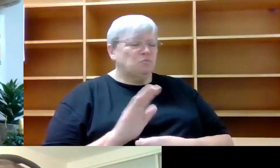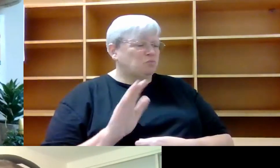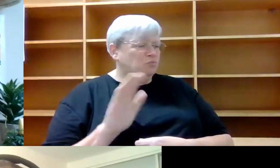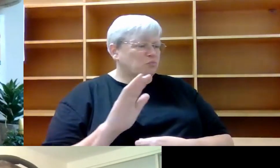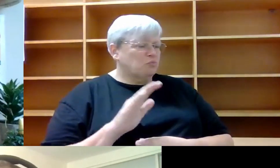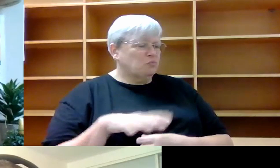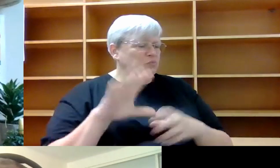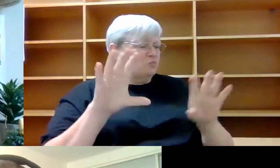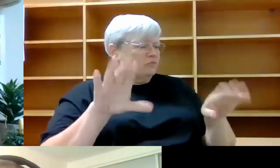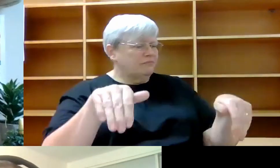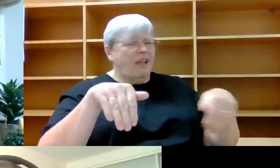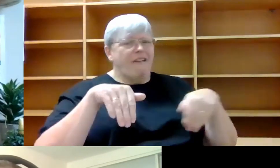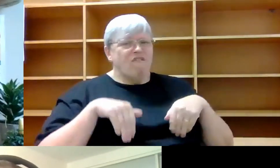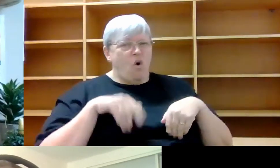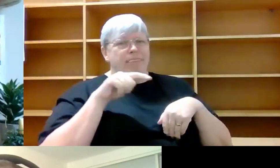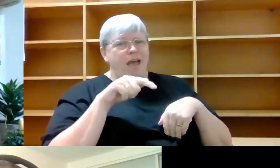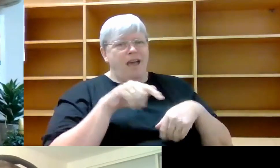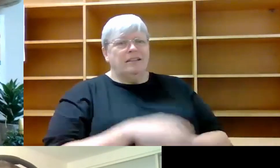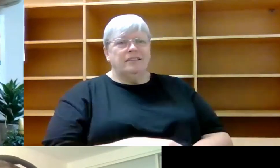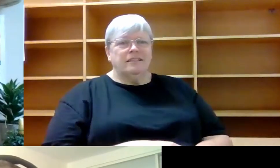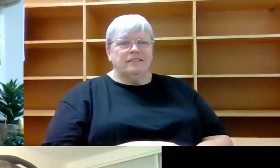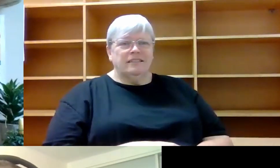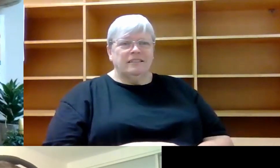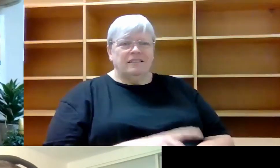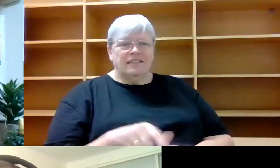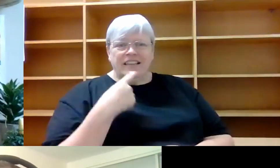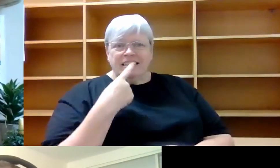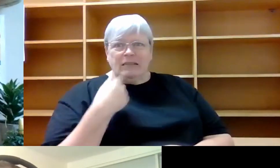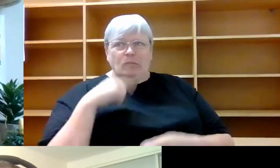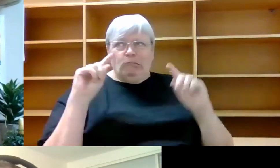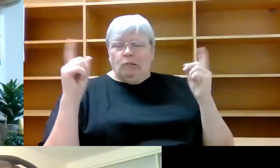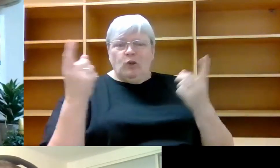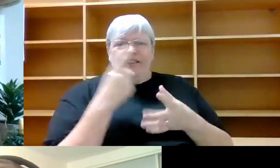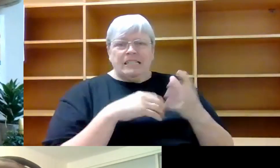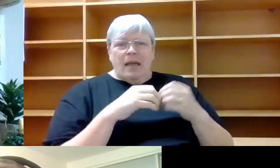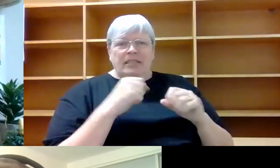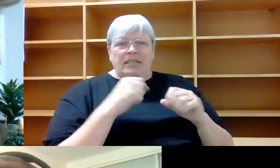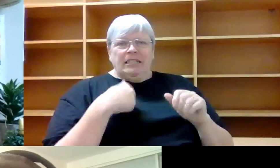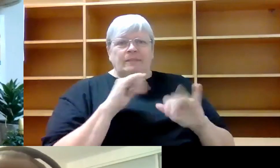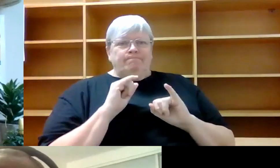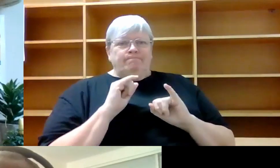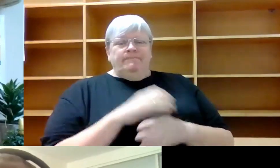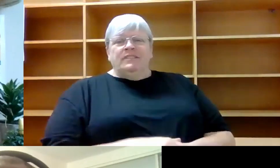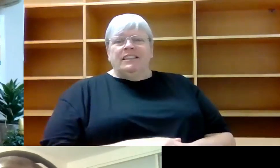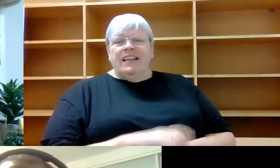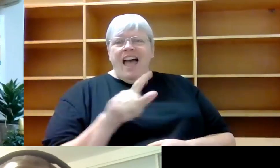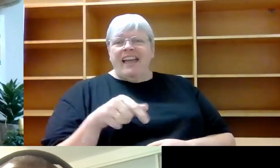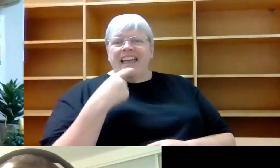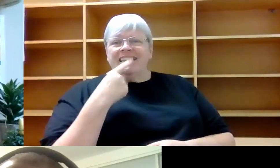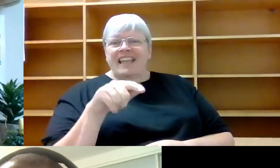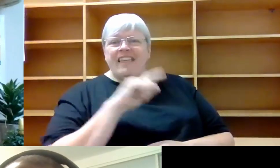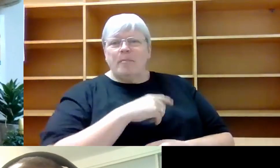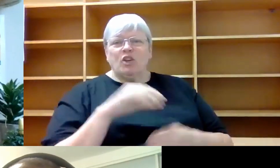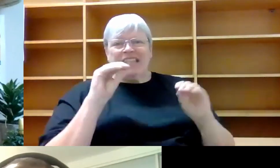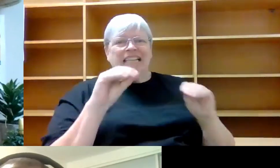of academia. Mhm. Am I allowed to say that at University of Aberdeen, Ben? I'm not sure. I can't say that because I teach at